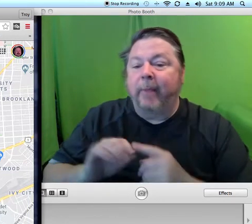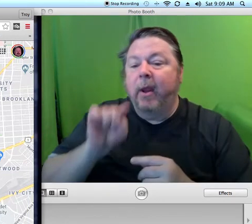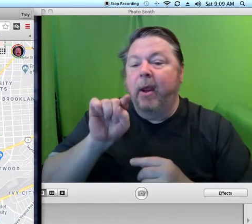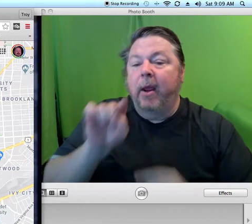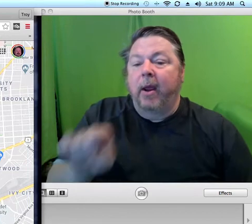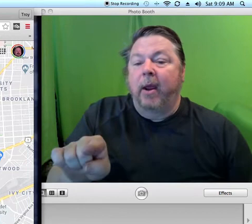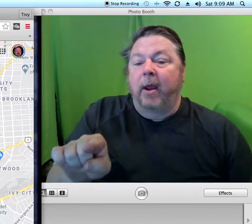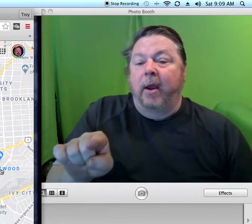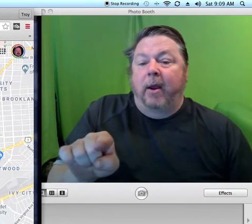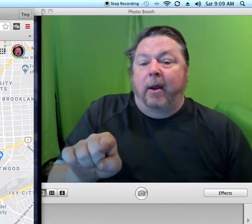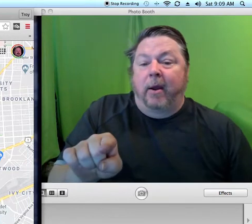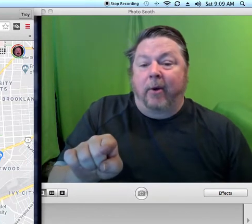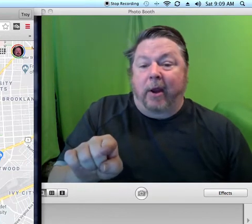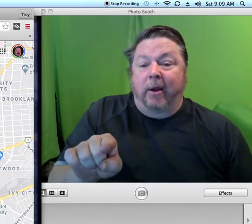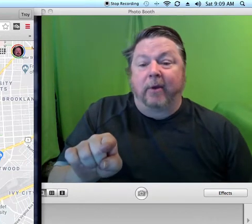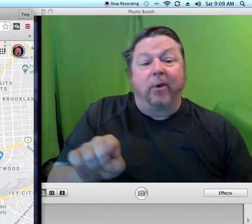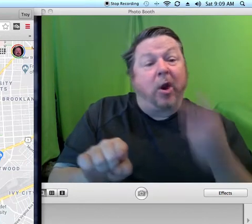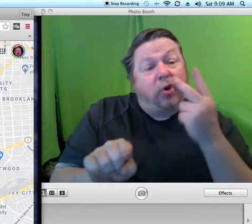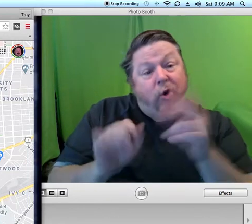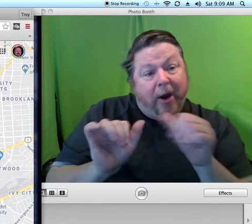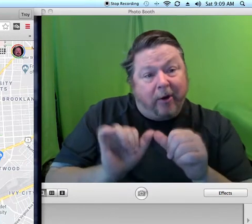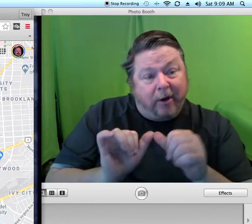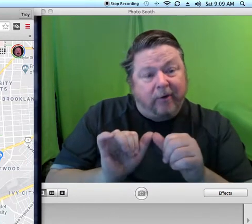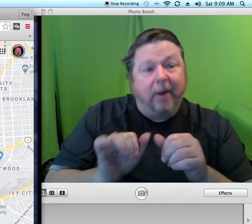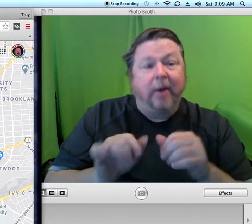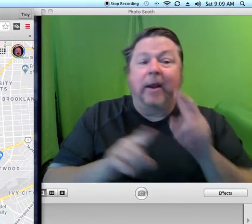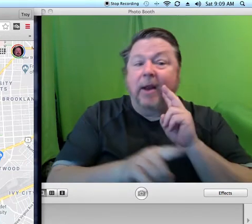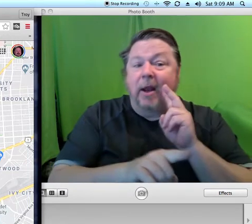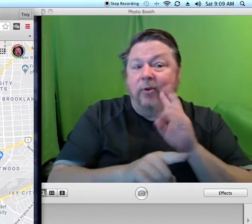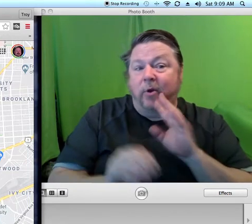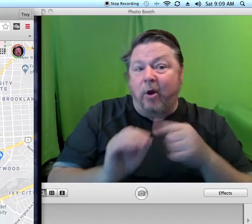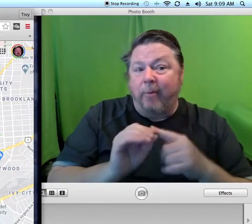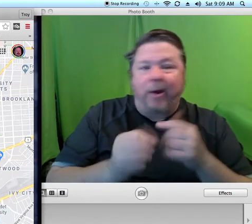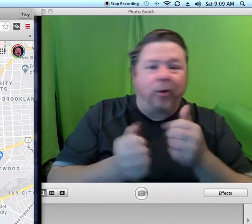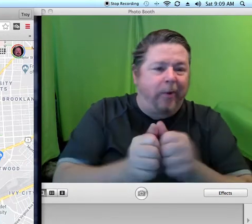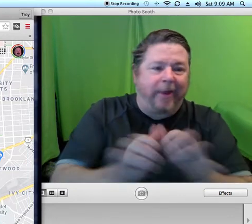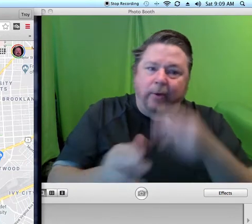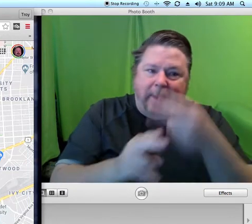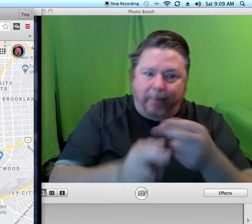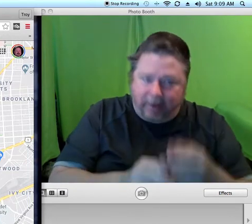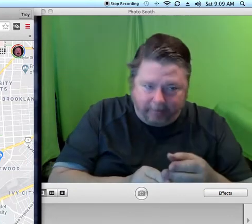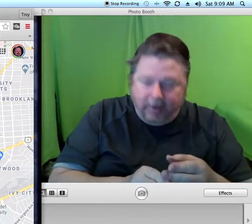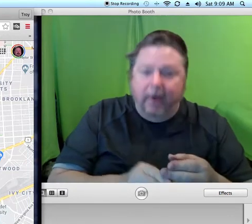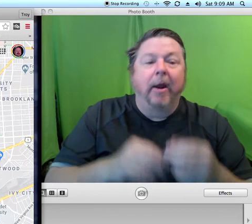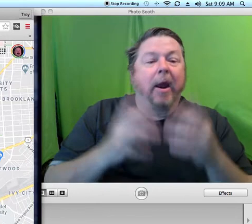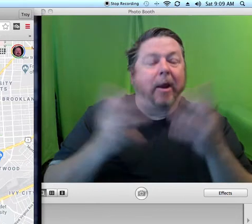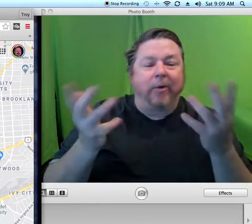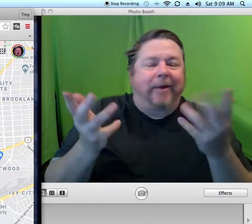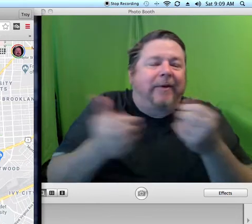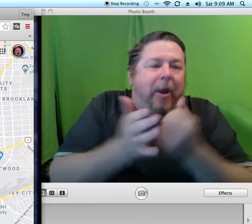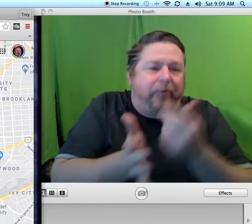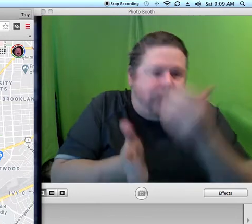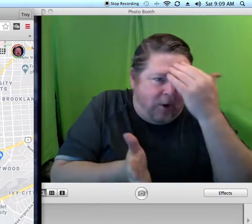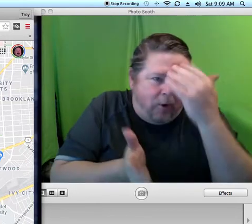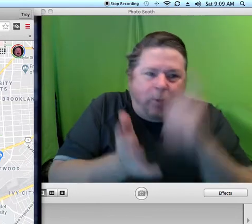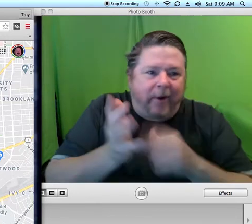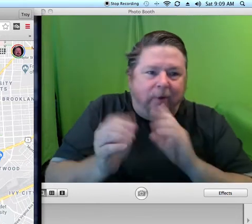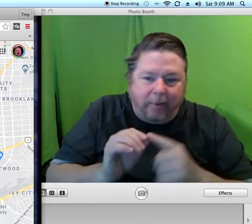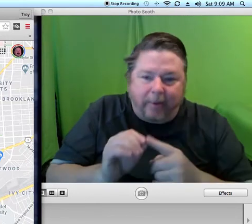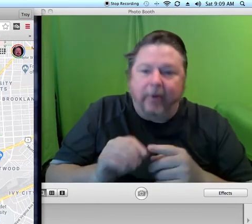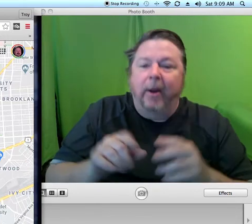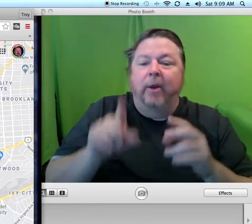about that. Okay, so you got two areas that Clayton's going to talk about without naming them, and as it helps to know what